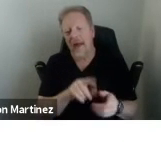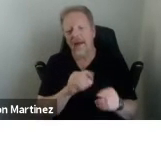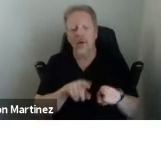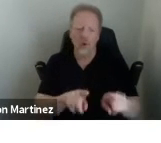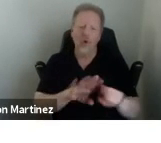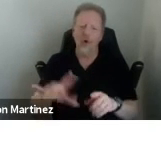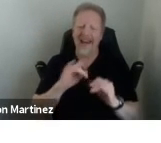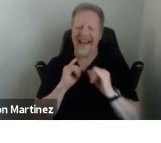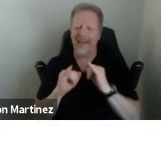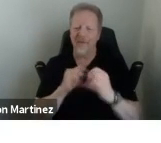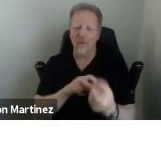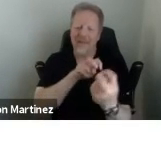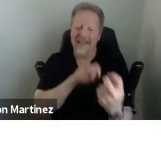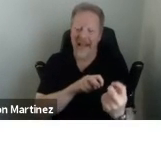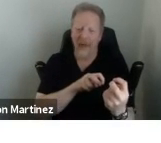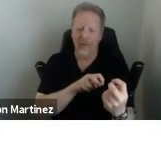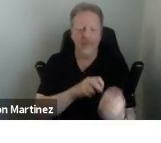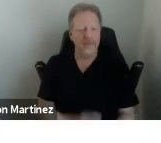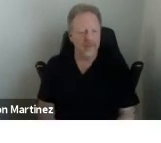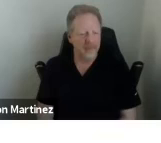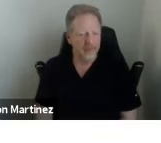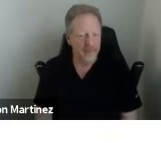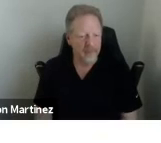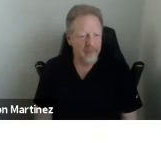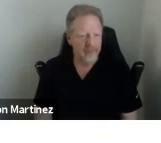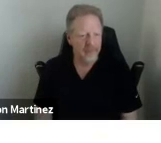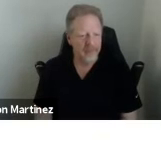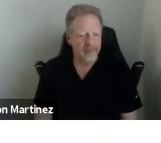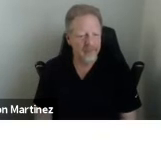interview. Okay.